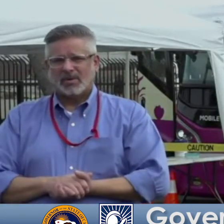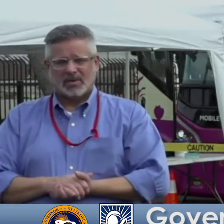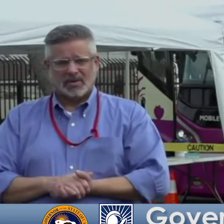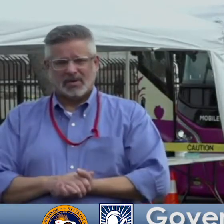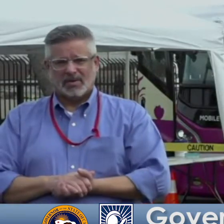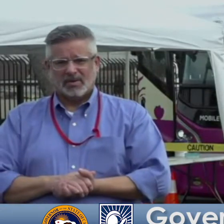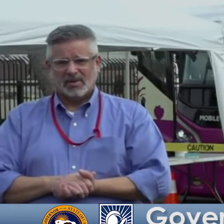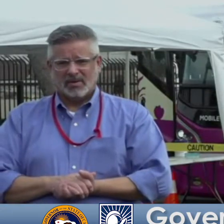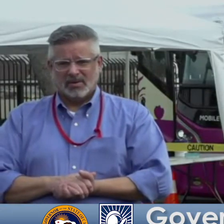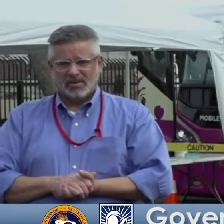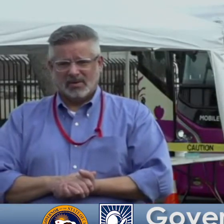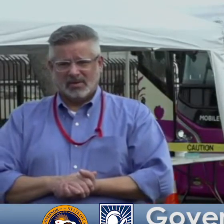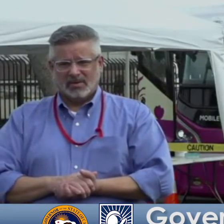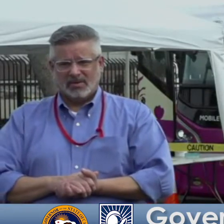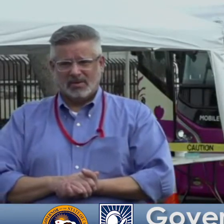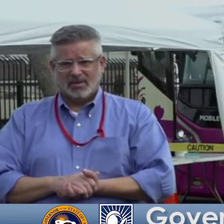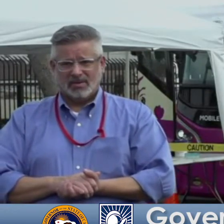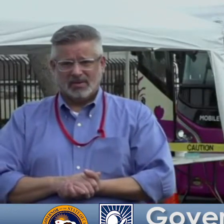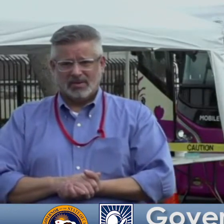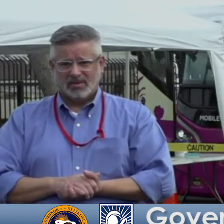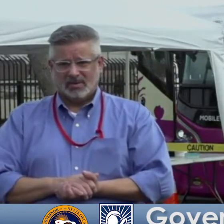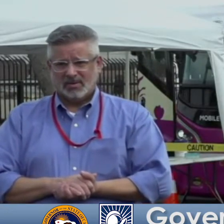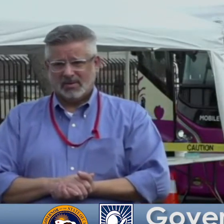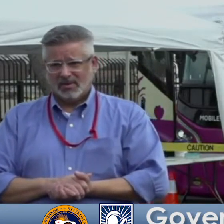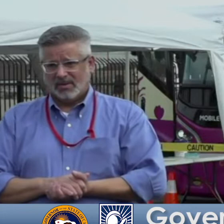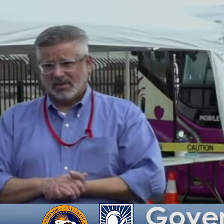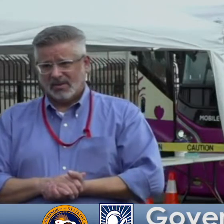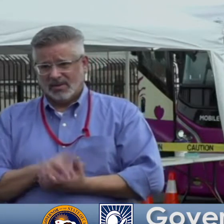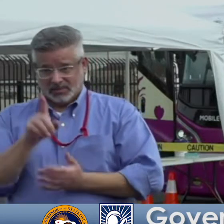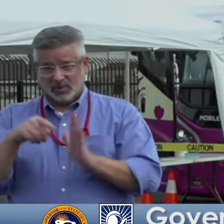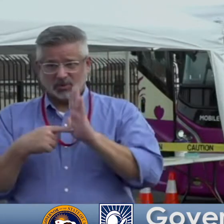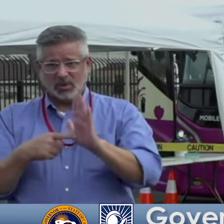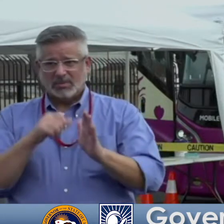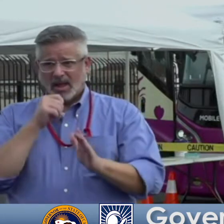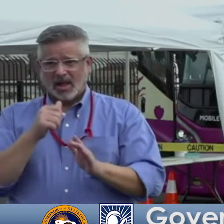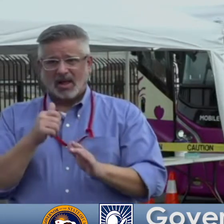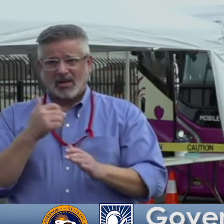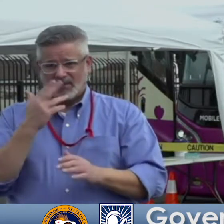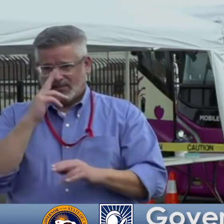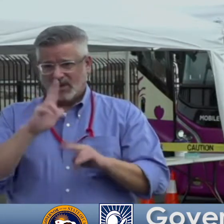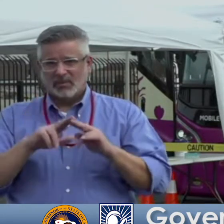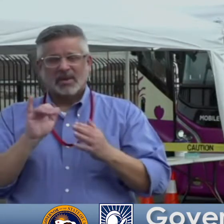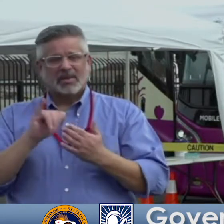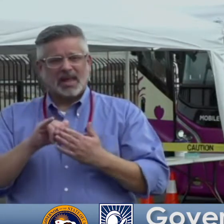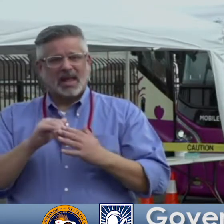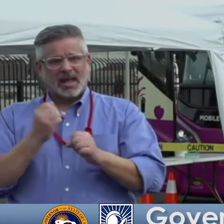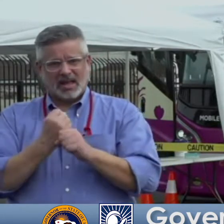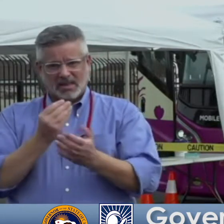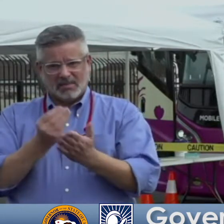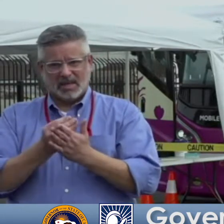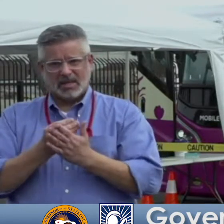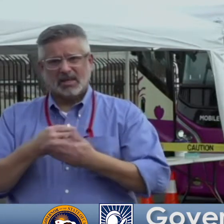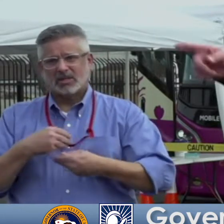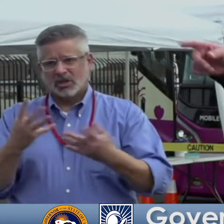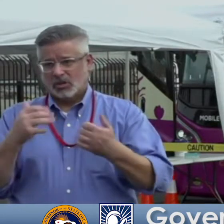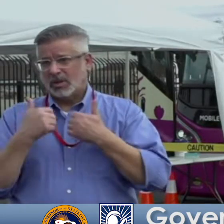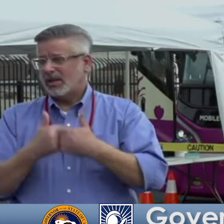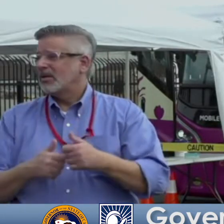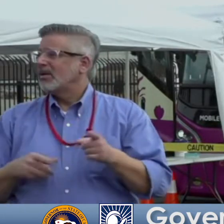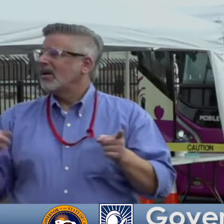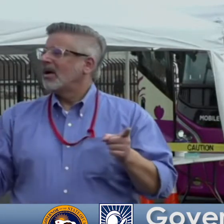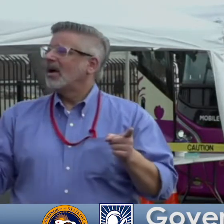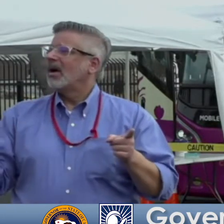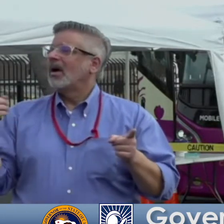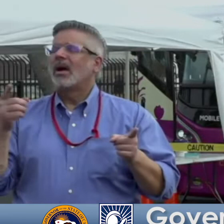They'll show you. I'm sure you call him. I'm not even kidding. We'll have some fun with this and we can give the money away to charity together.